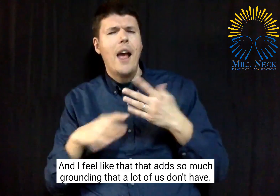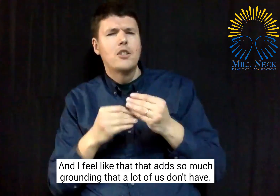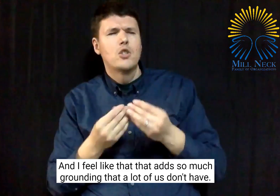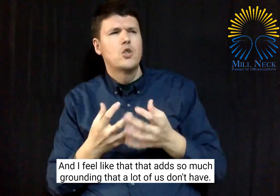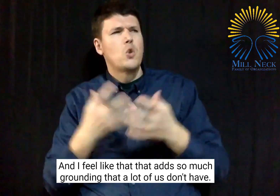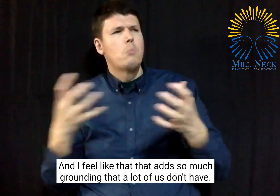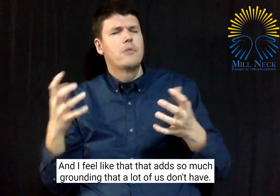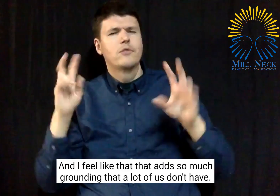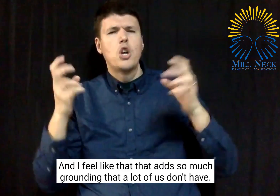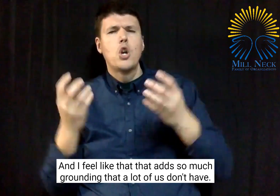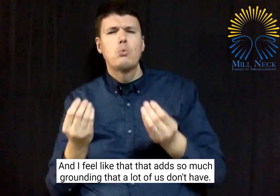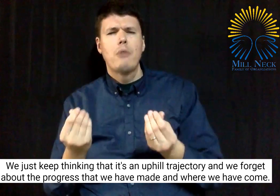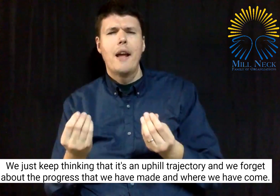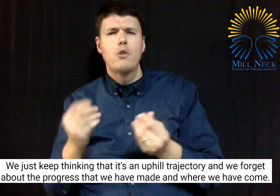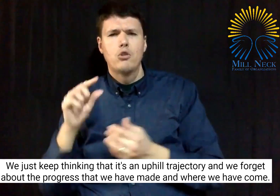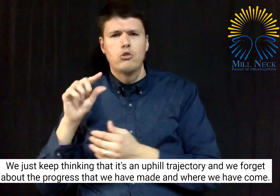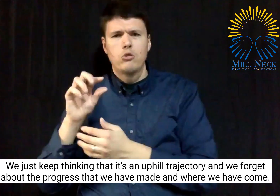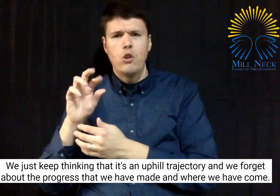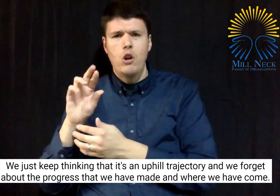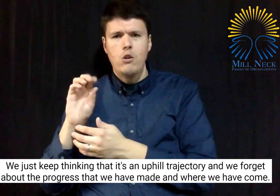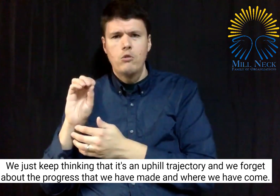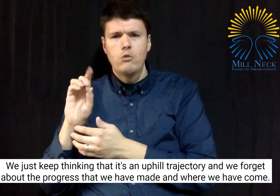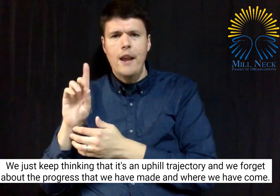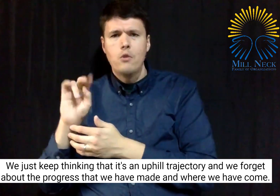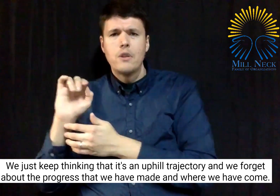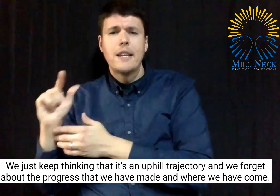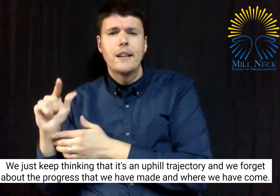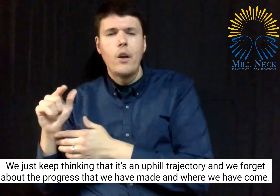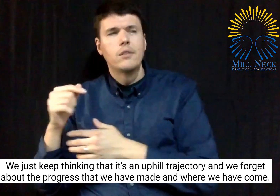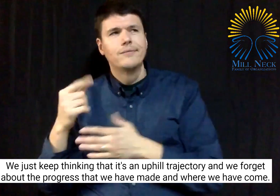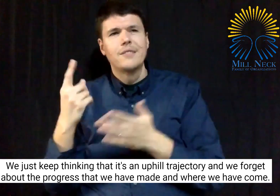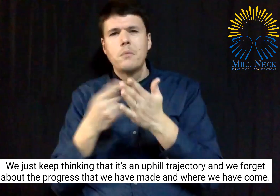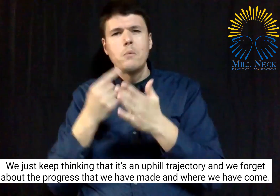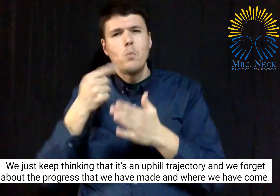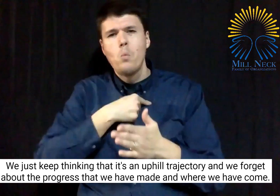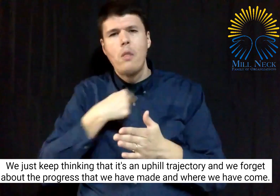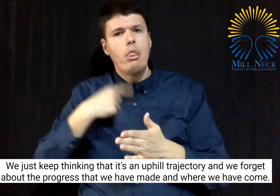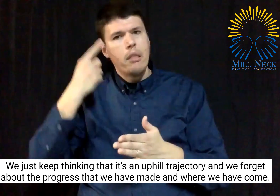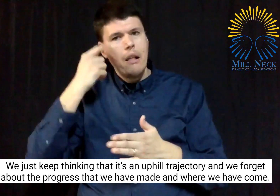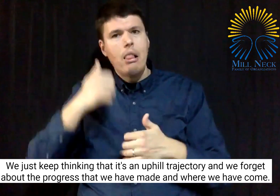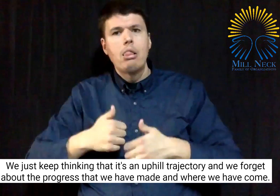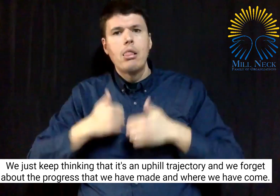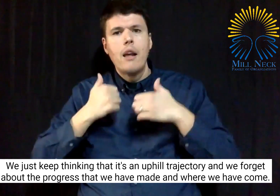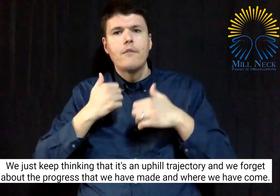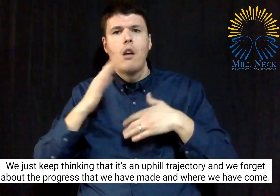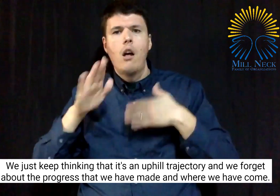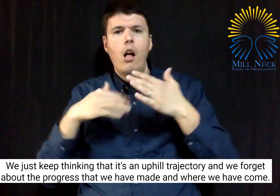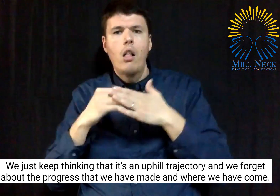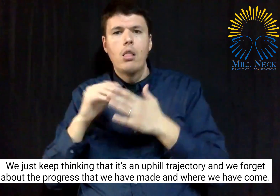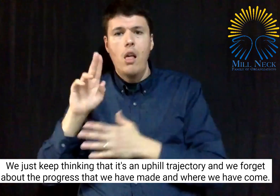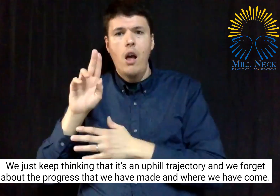that a lot of us don't have. We just keep thinking that it's an uphill trajectory and we forget about the progress that we have made and where we have